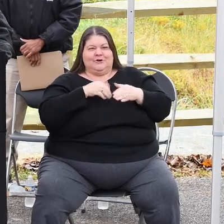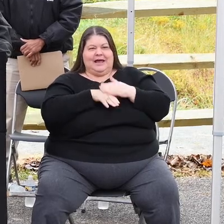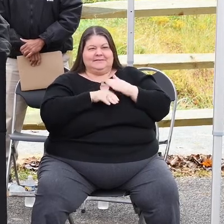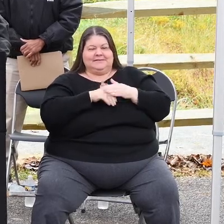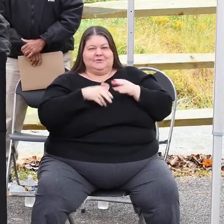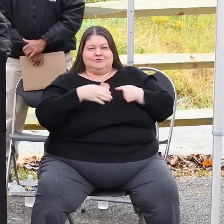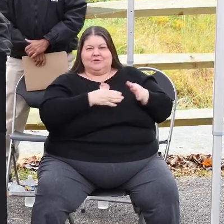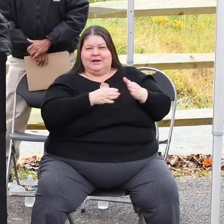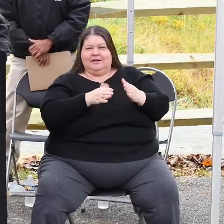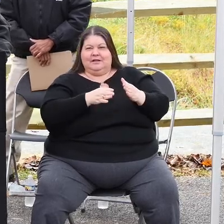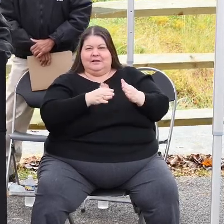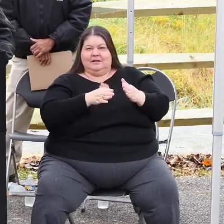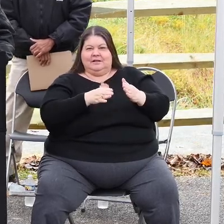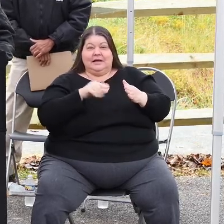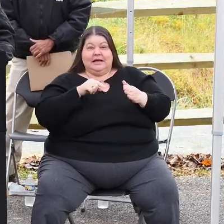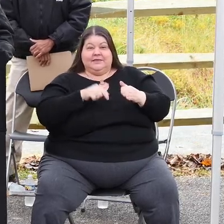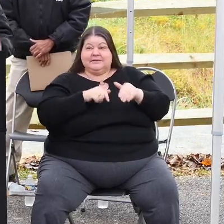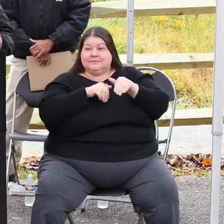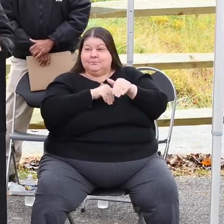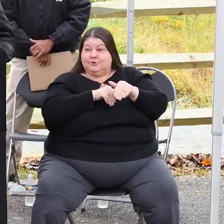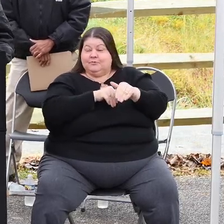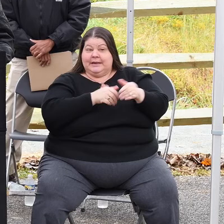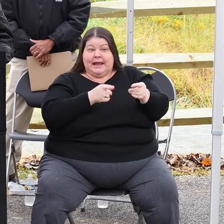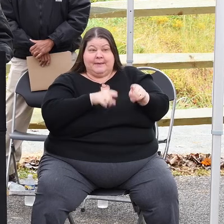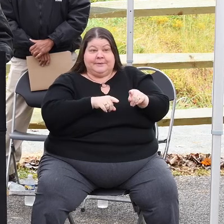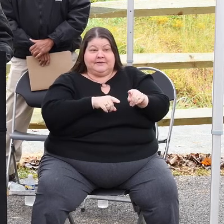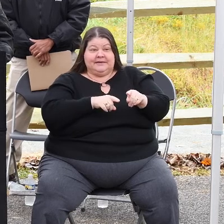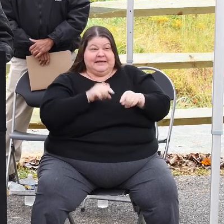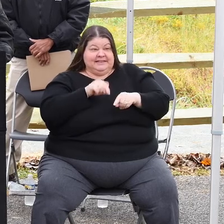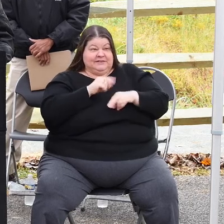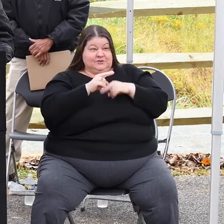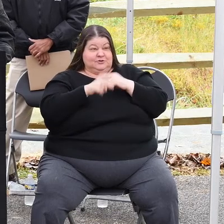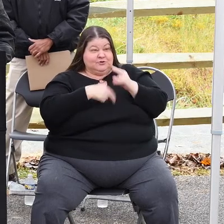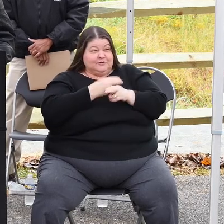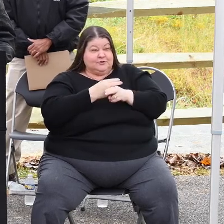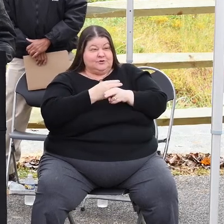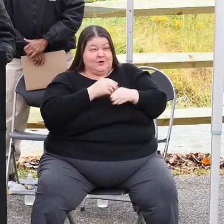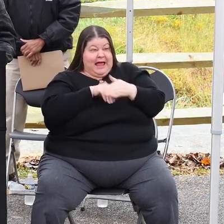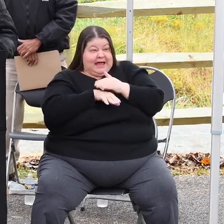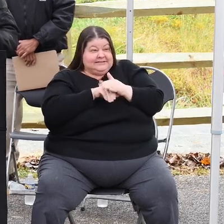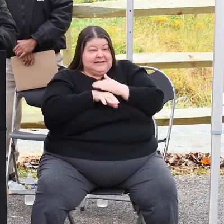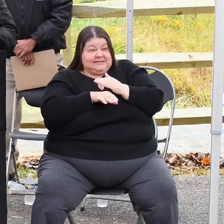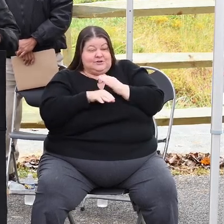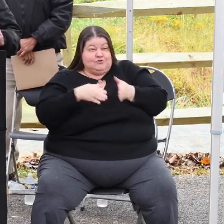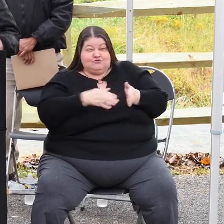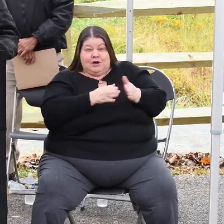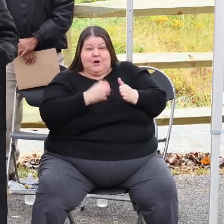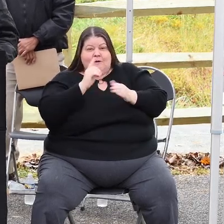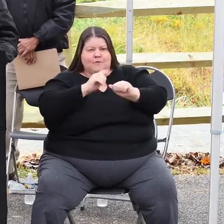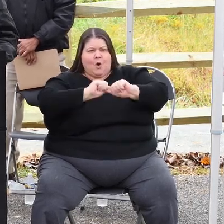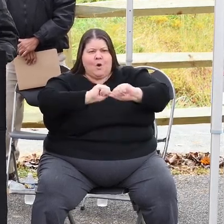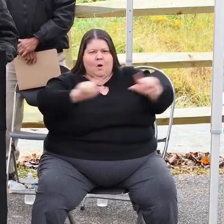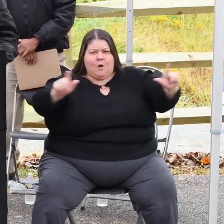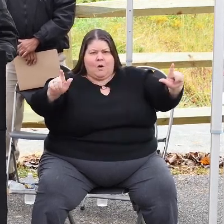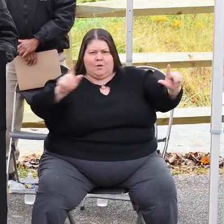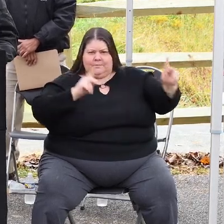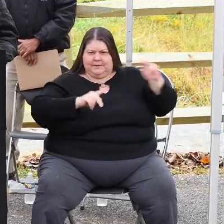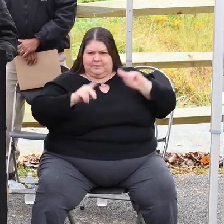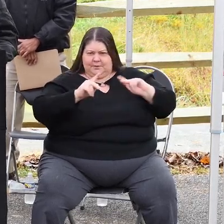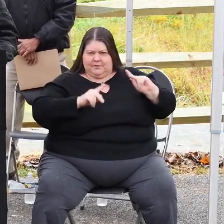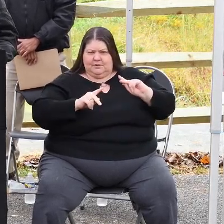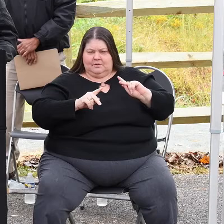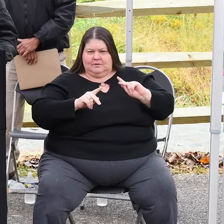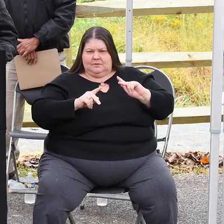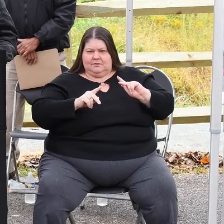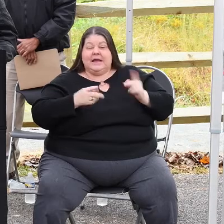This movement happened. This universal access trail, which is a trail for all persons,